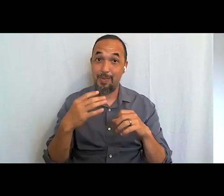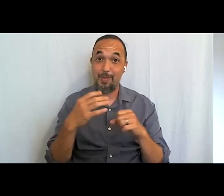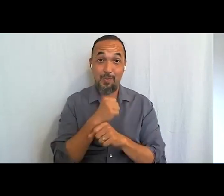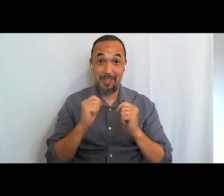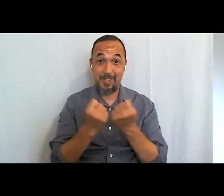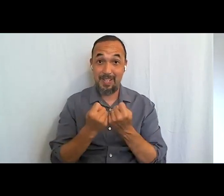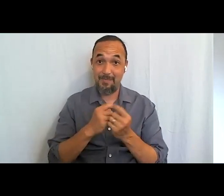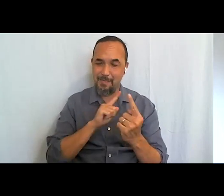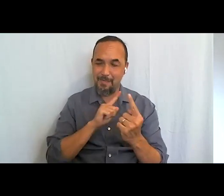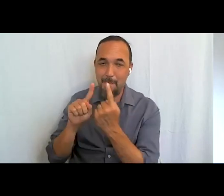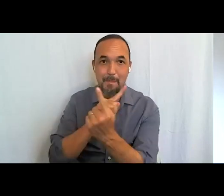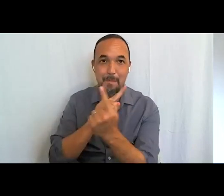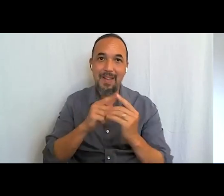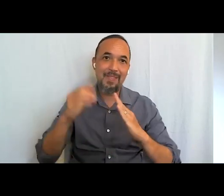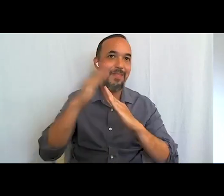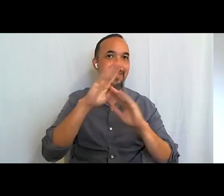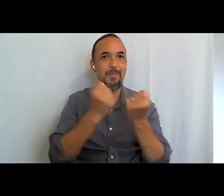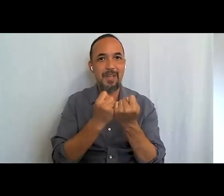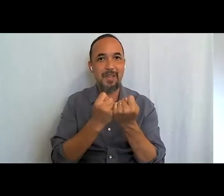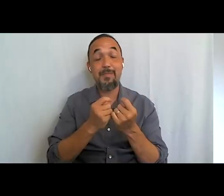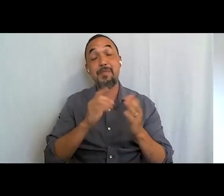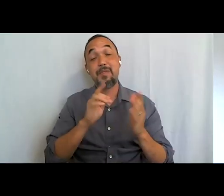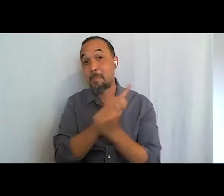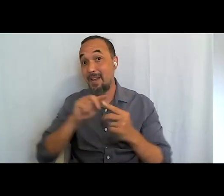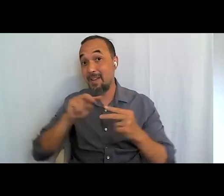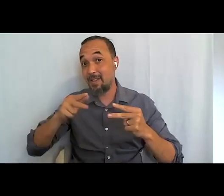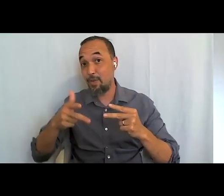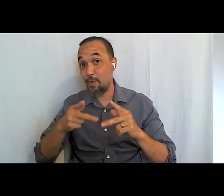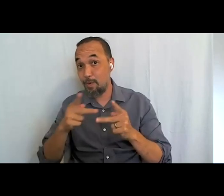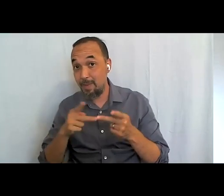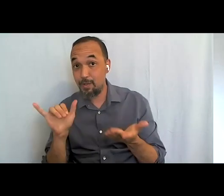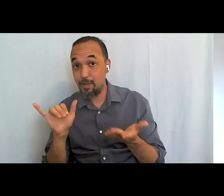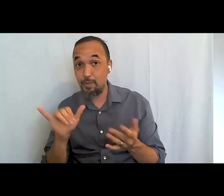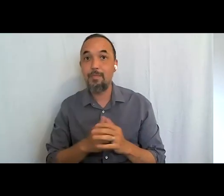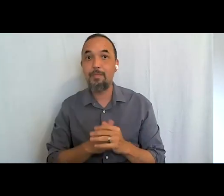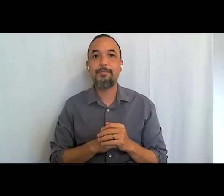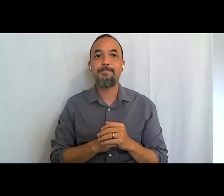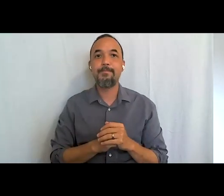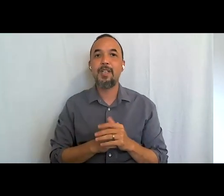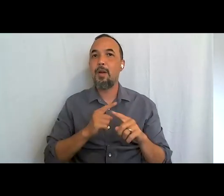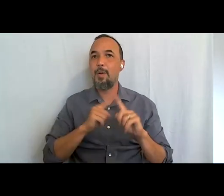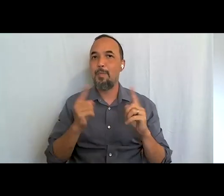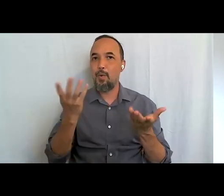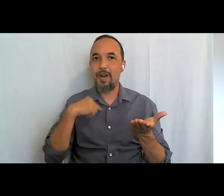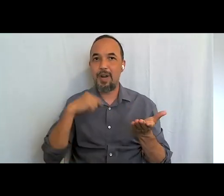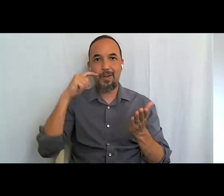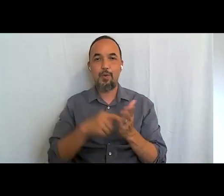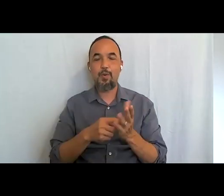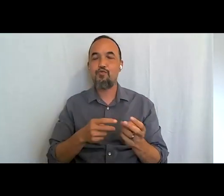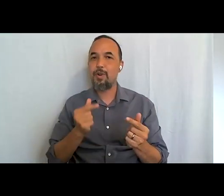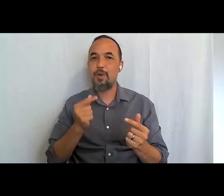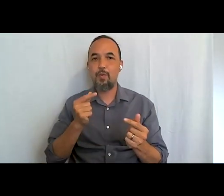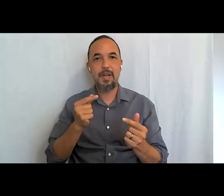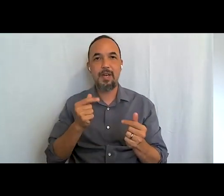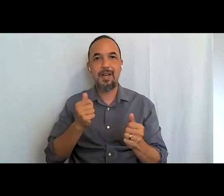met lots of the runners up as well. The thing that is most immediately evident is each team was